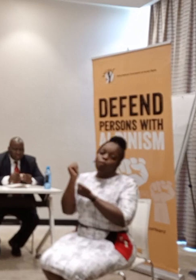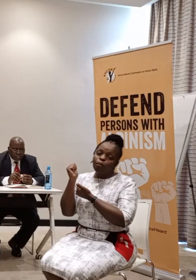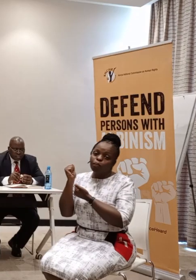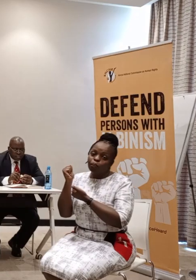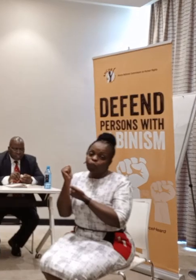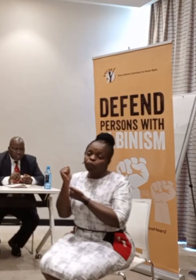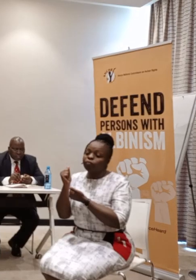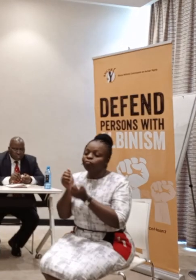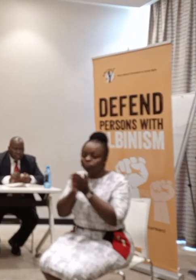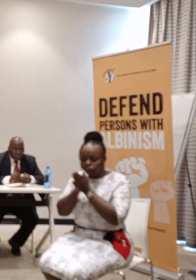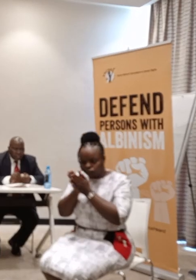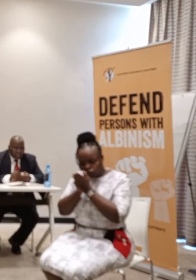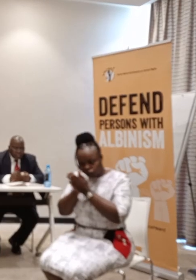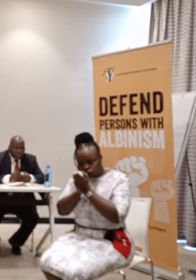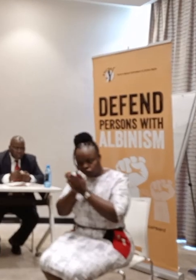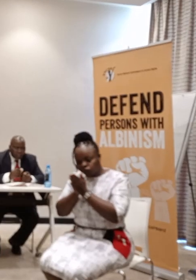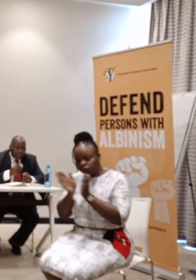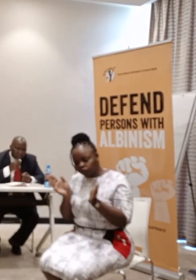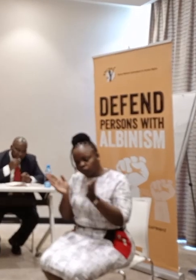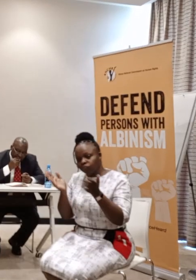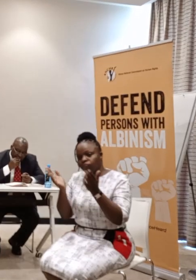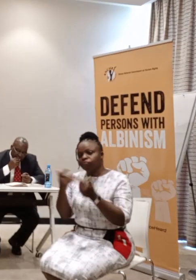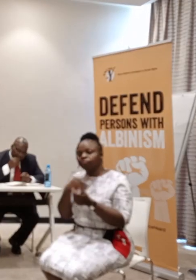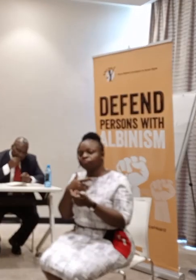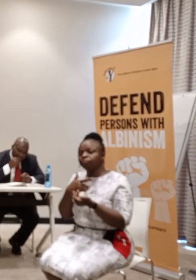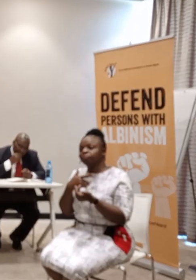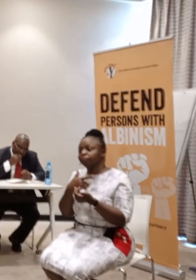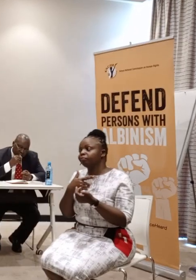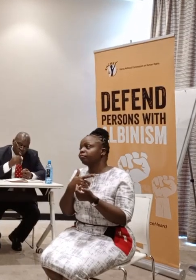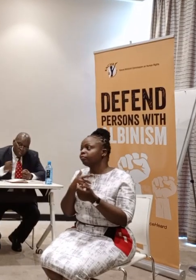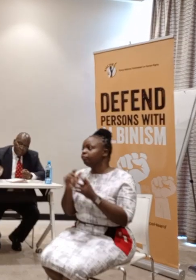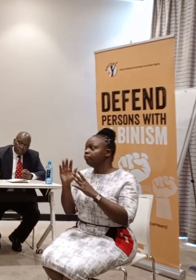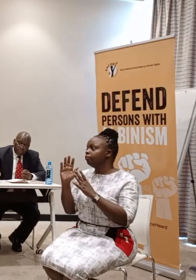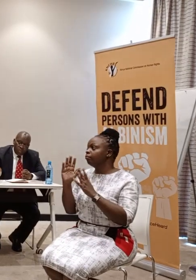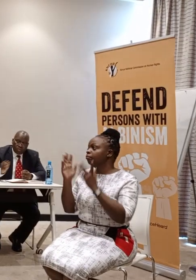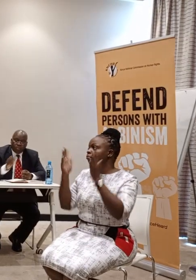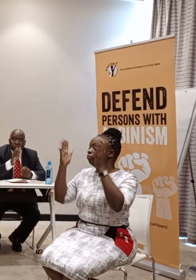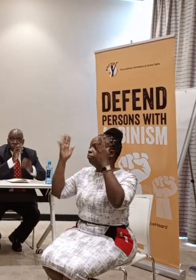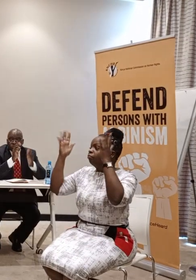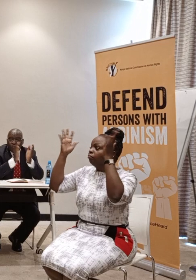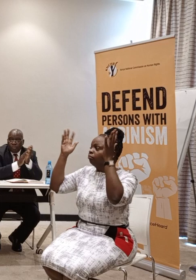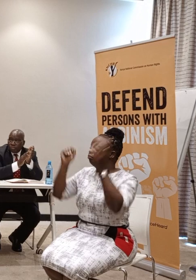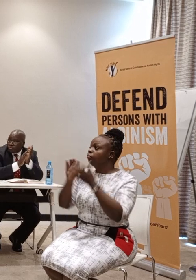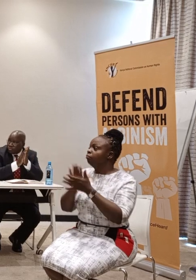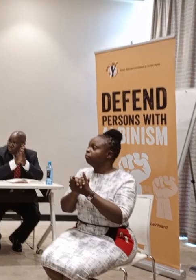It motivates me, it keeps me going. Thank you.